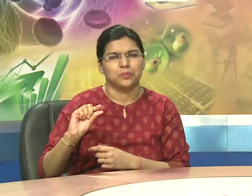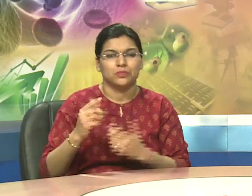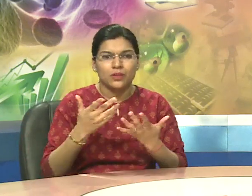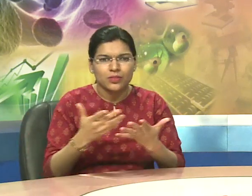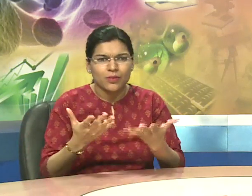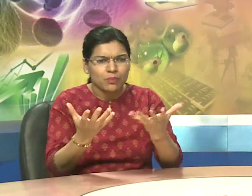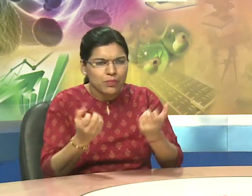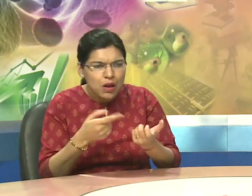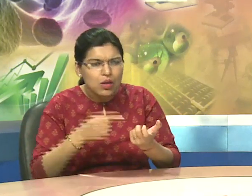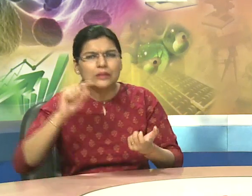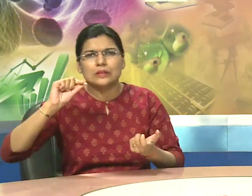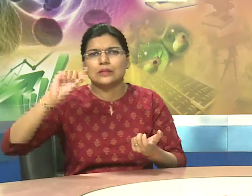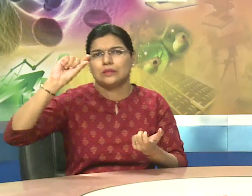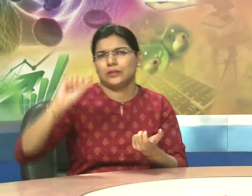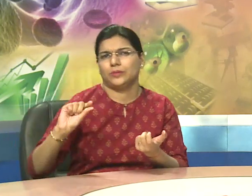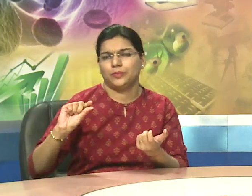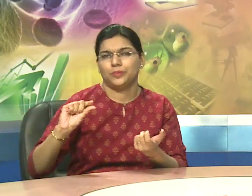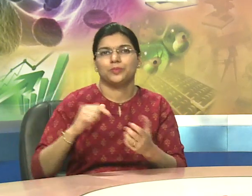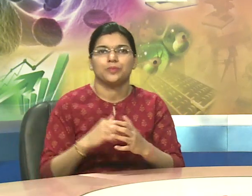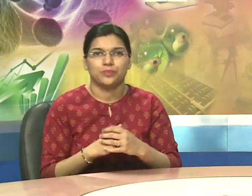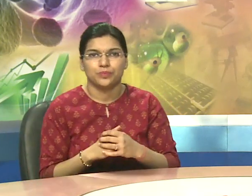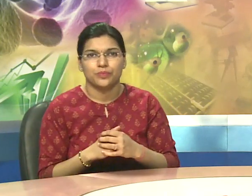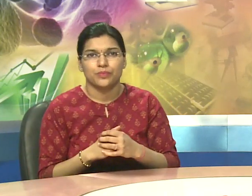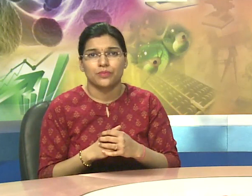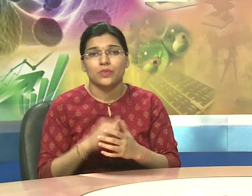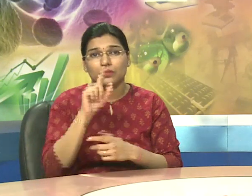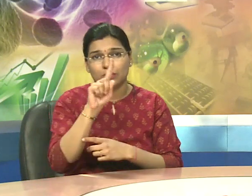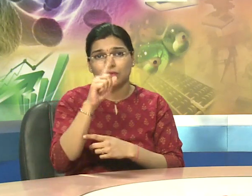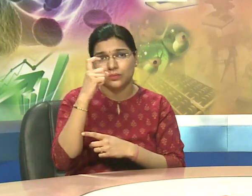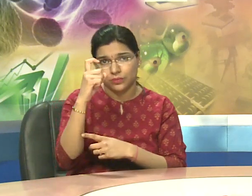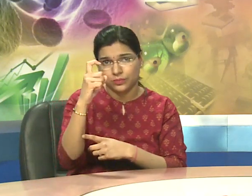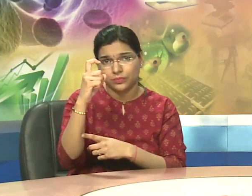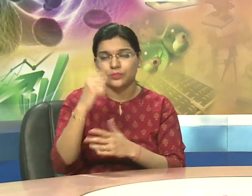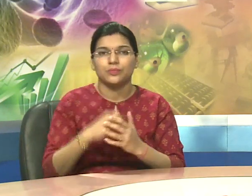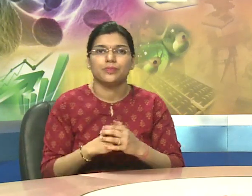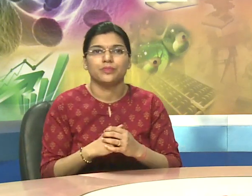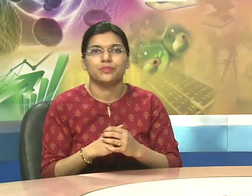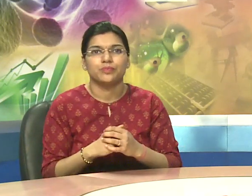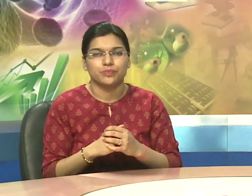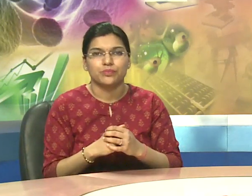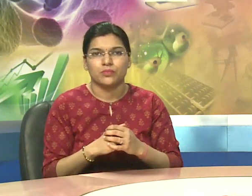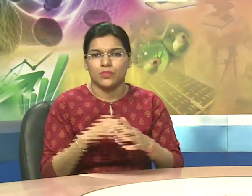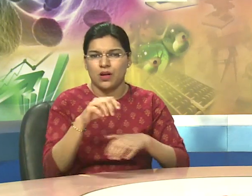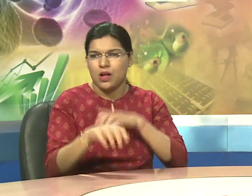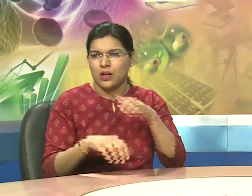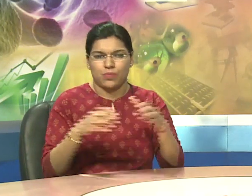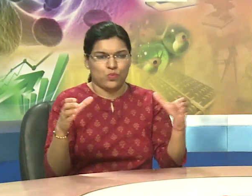less expensive. Things we buy which has lower price. 17th word